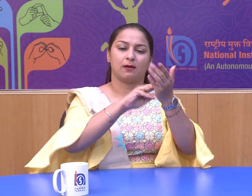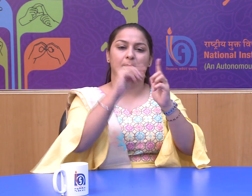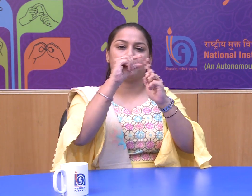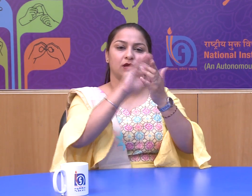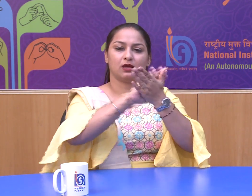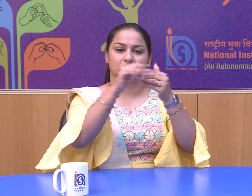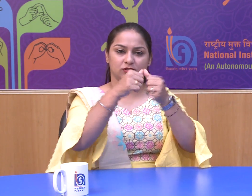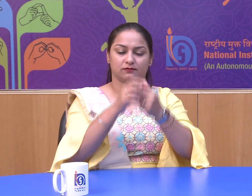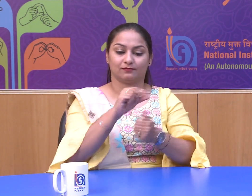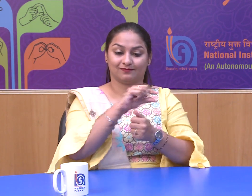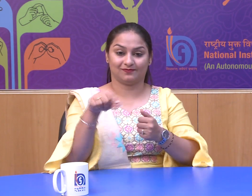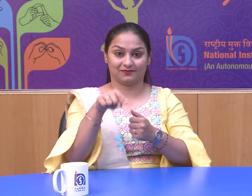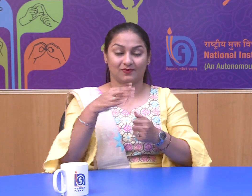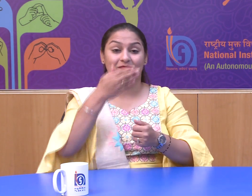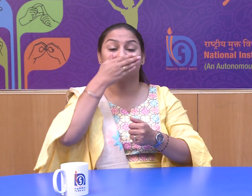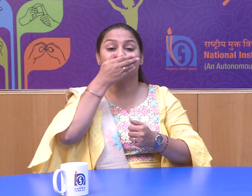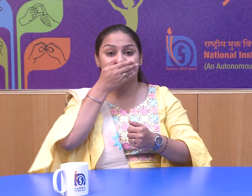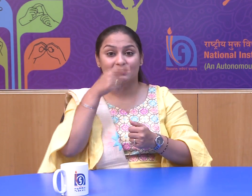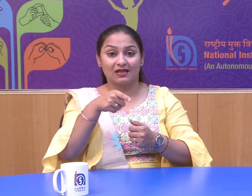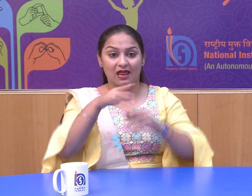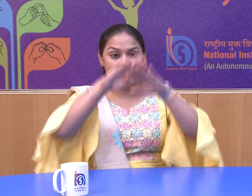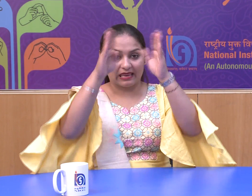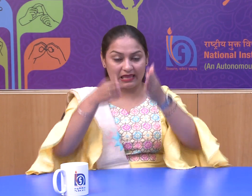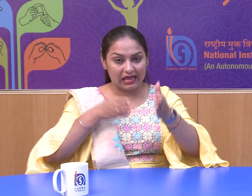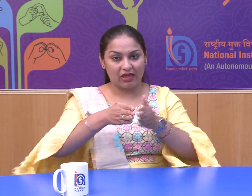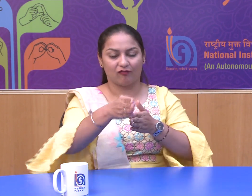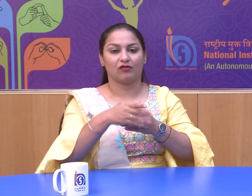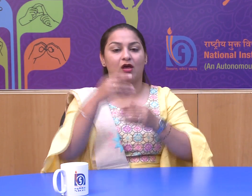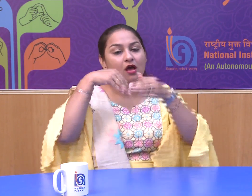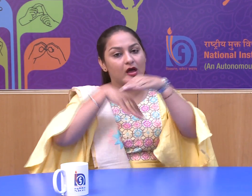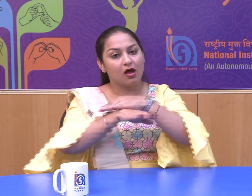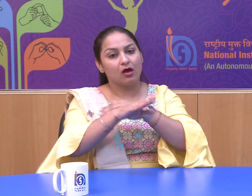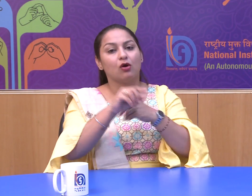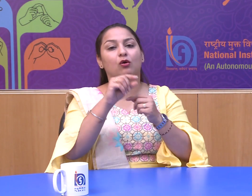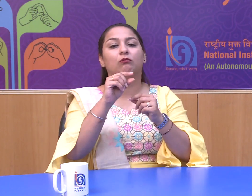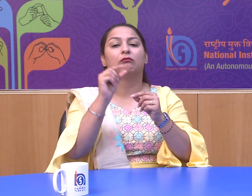inscription in a Jain cave at Udaygiri